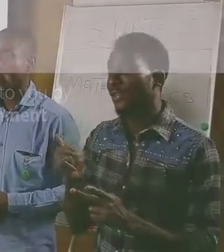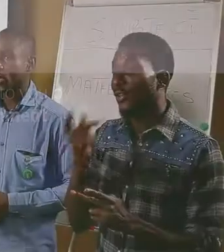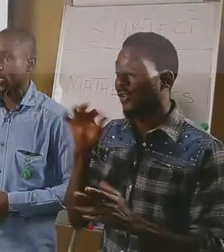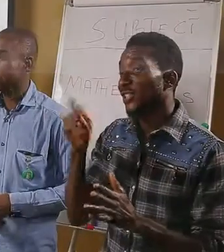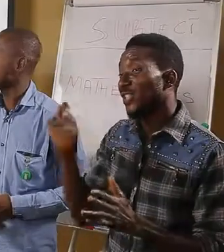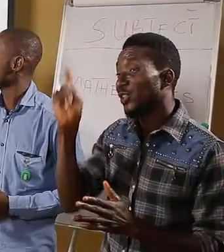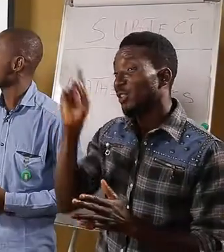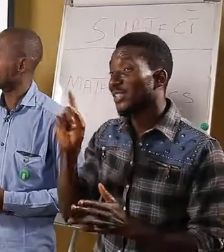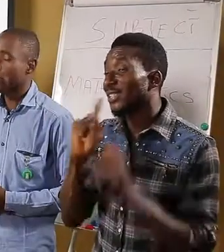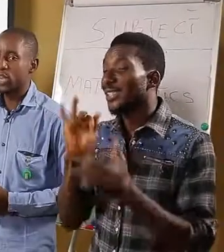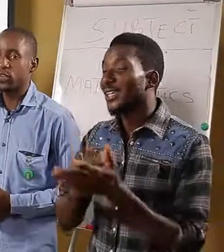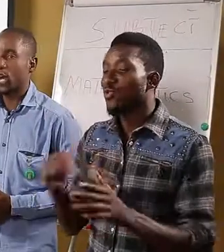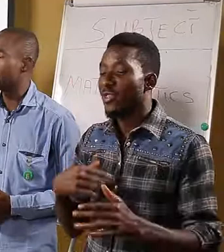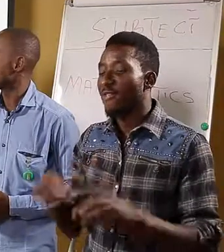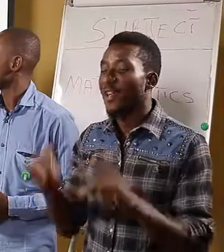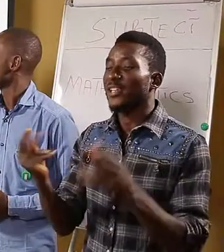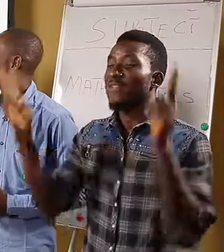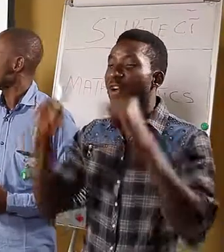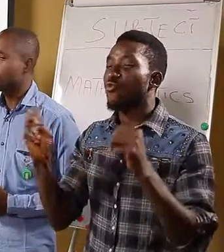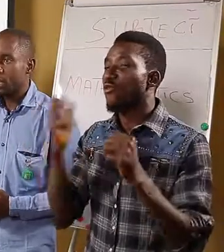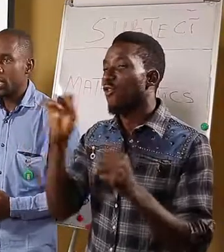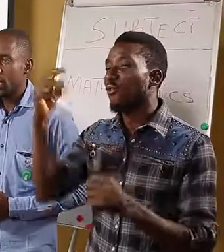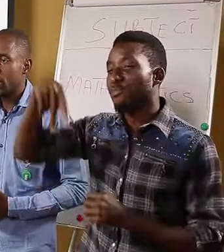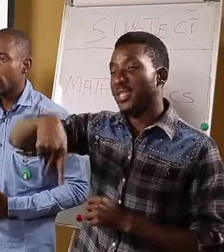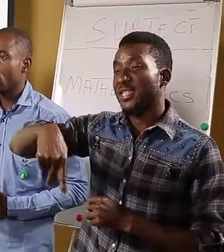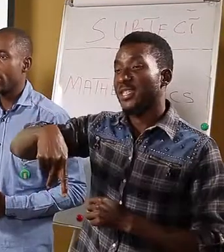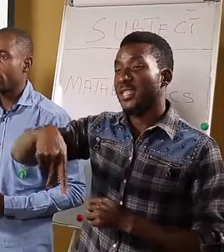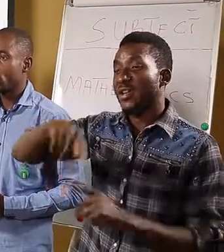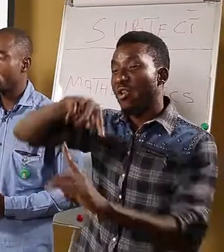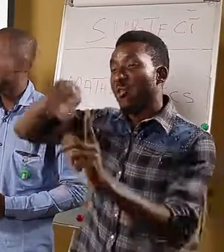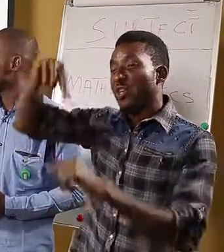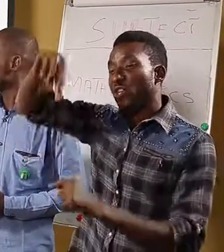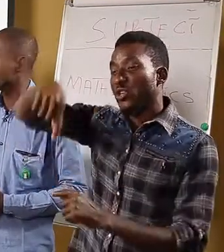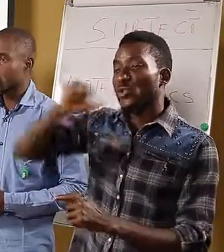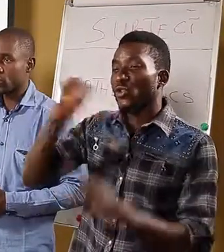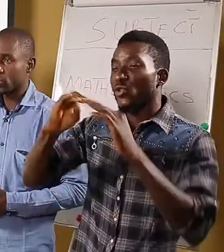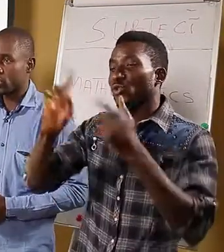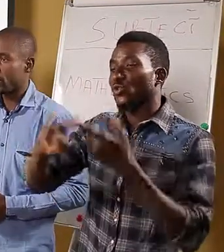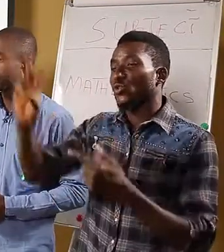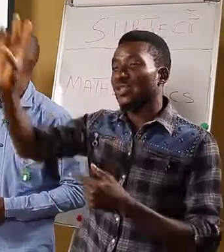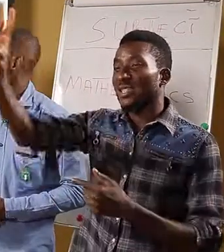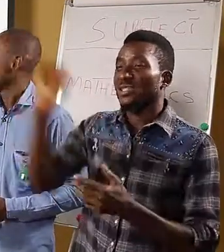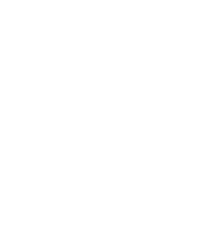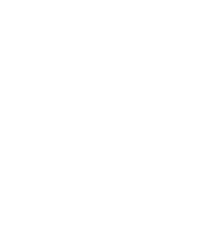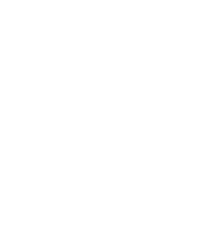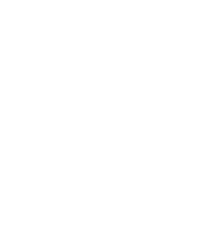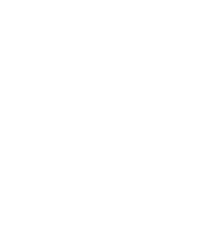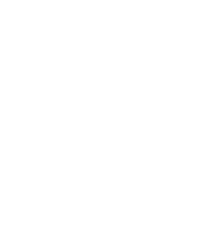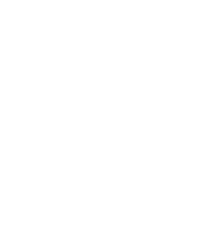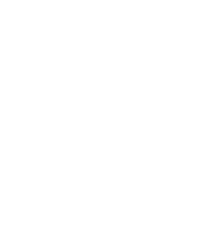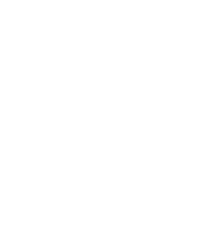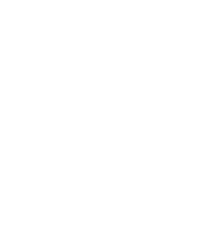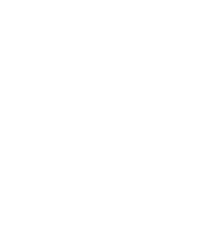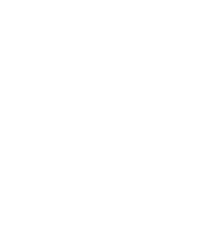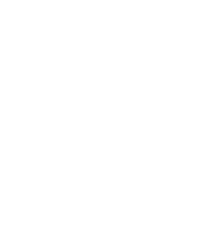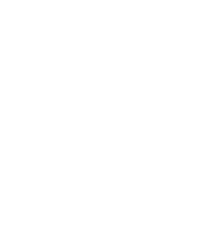B part of the question says we find the value of P when Q equals to 6. And when Q